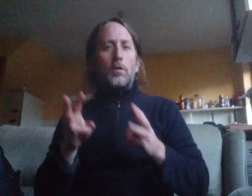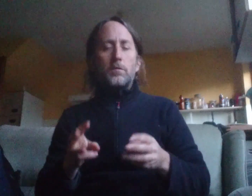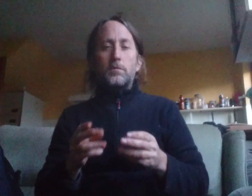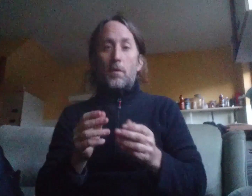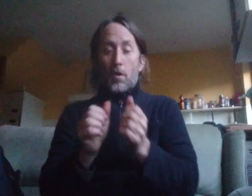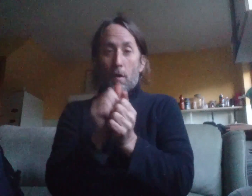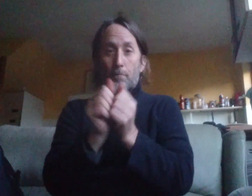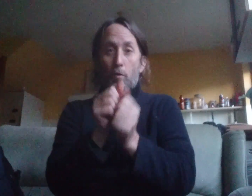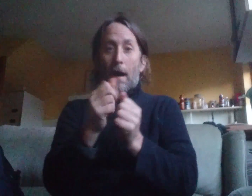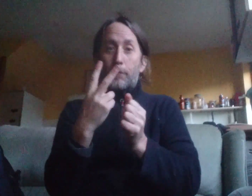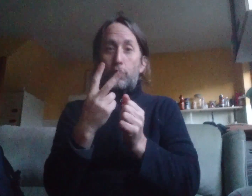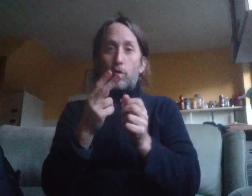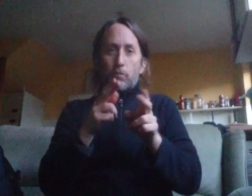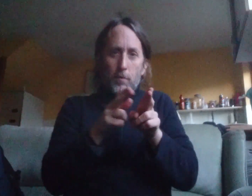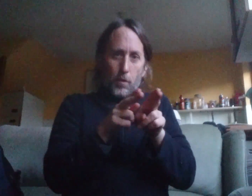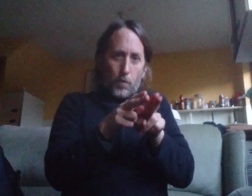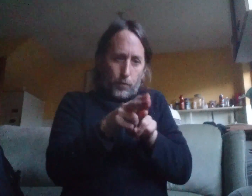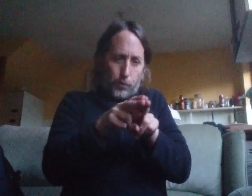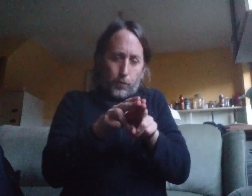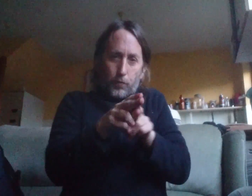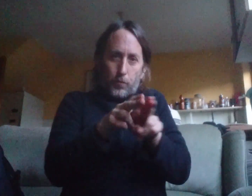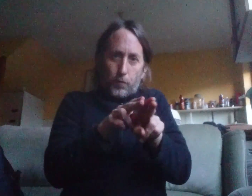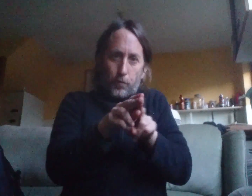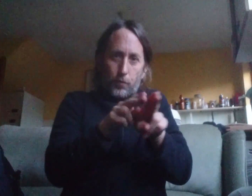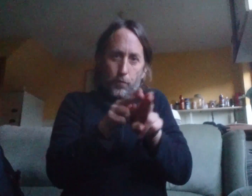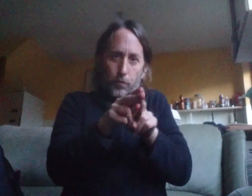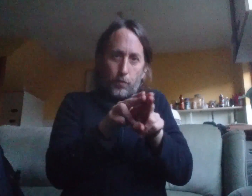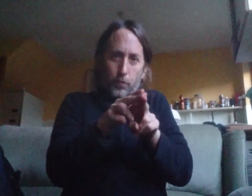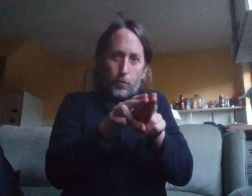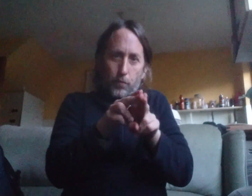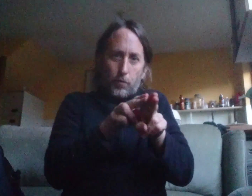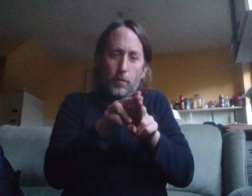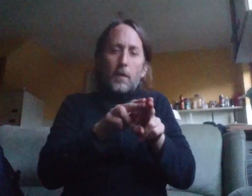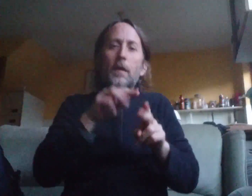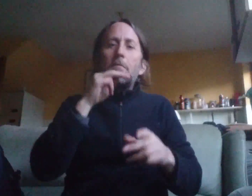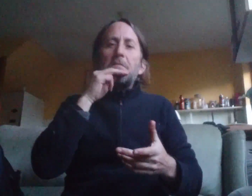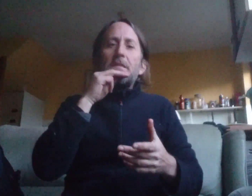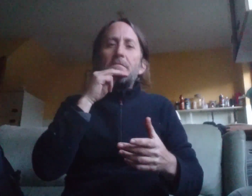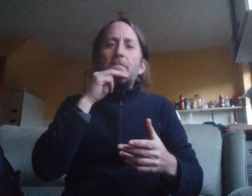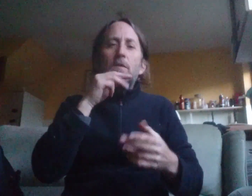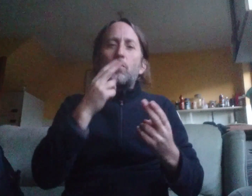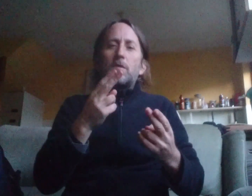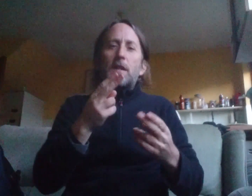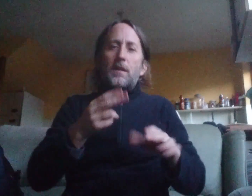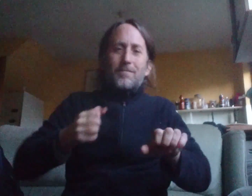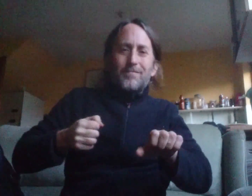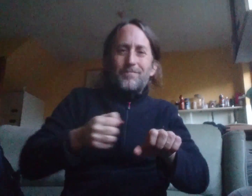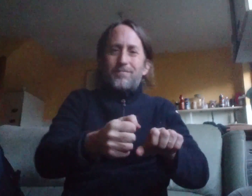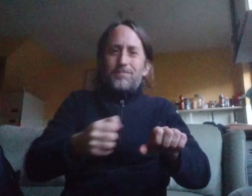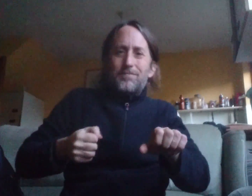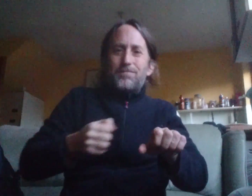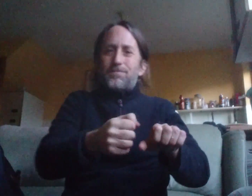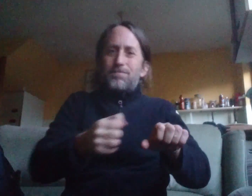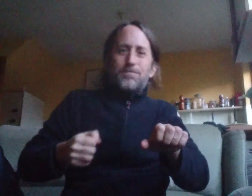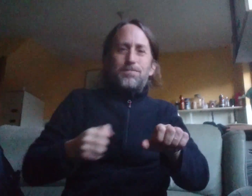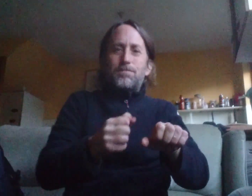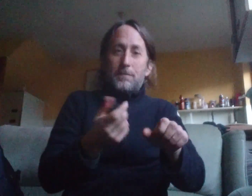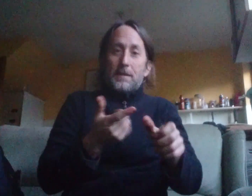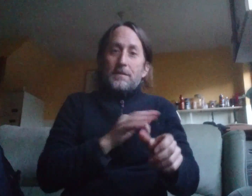blades back and forth counter to one another, eliminating the need for sawing motions by the user.